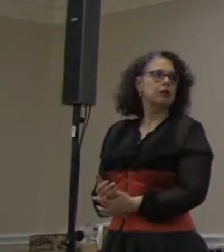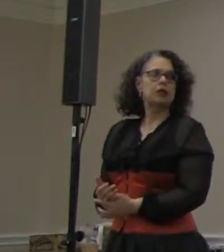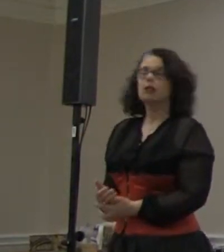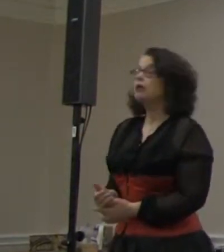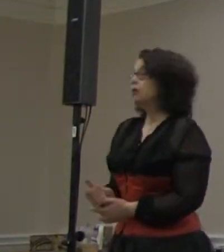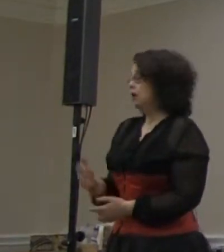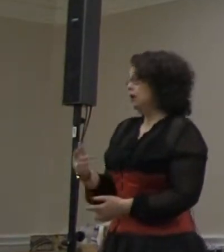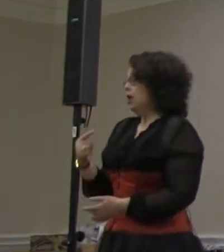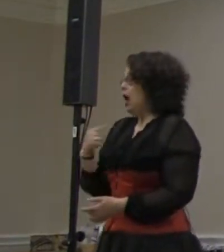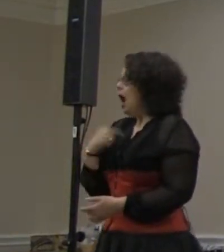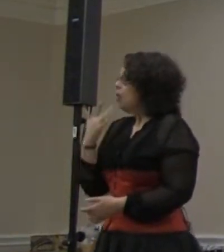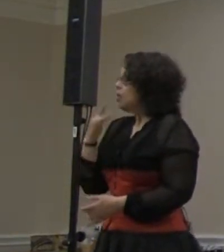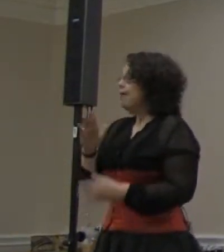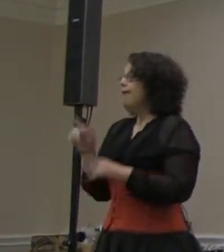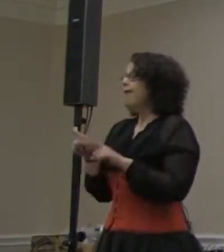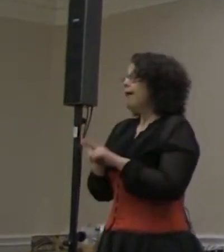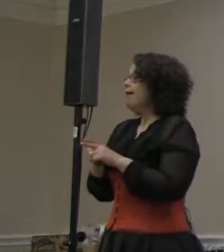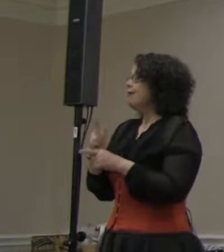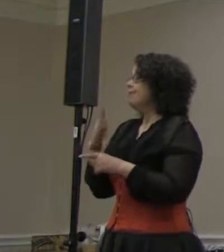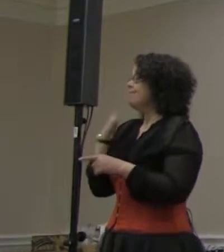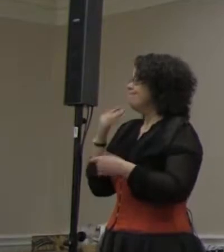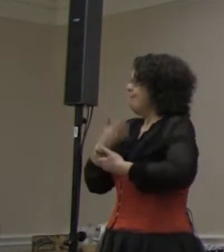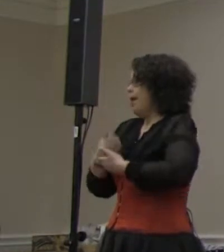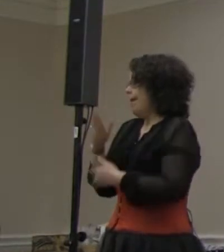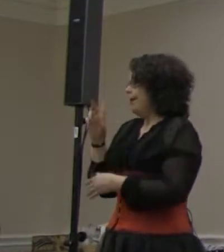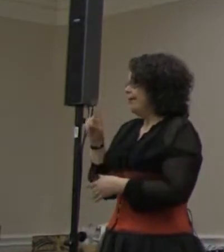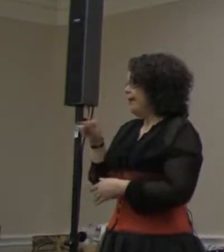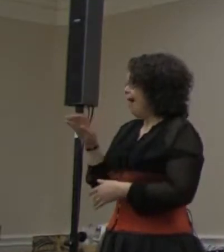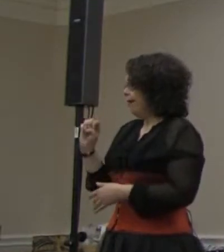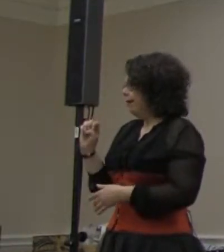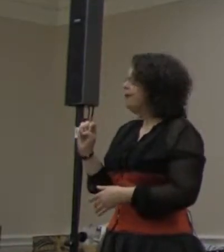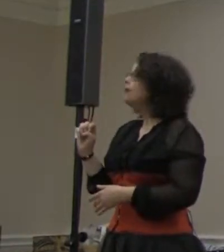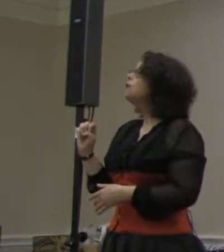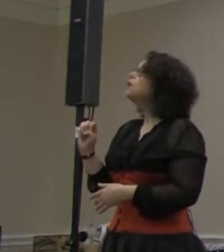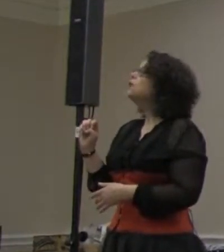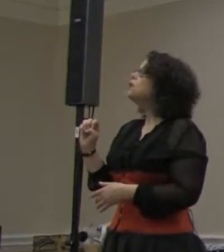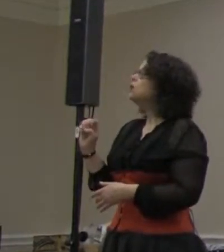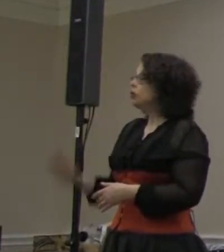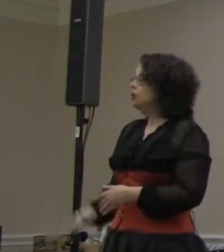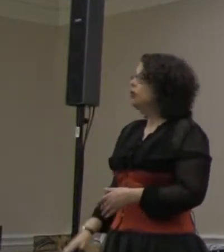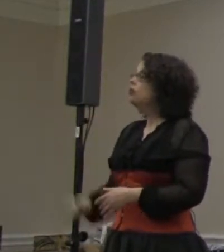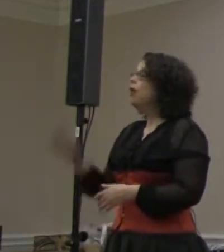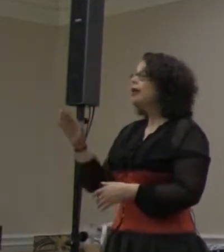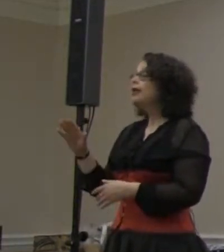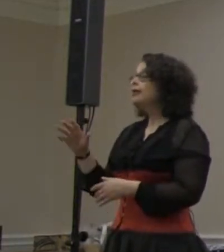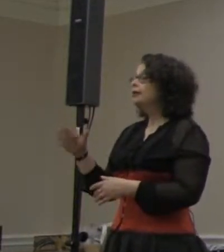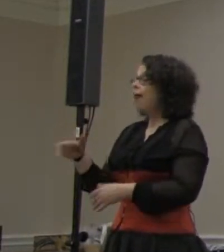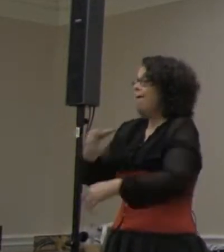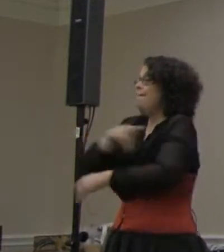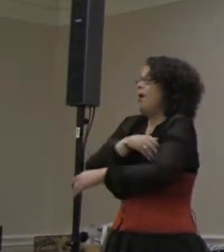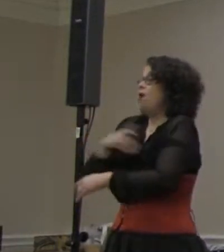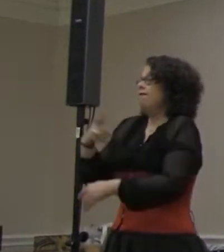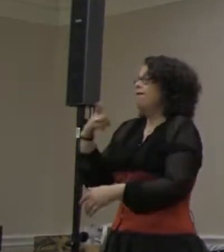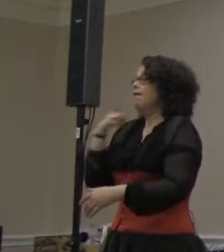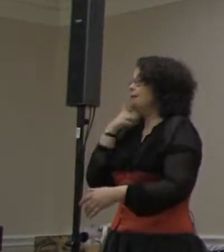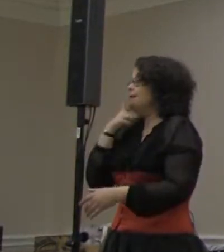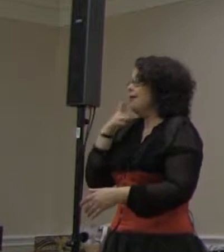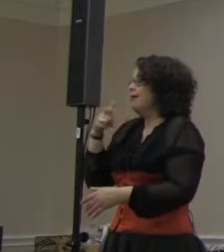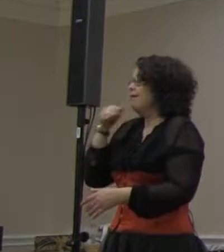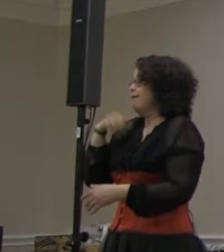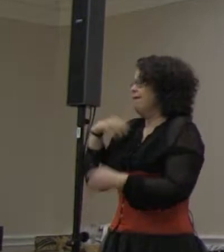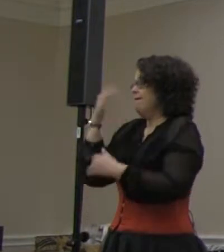I was lucky enough as a baby dyke to be raised by a community of powerful lesbian feminists